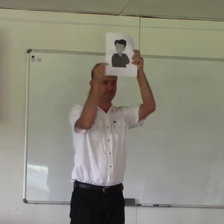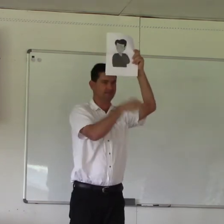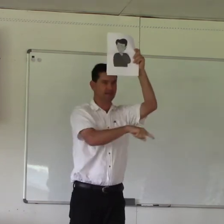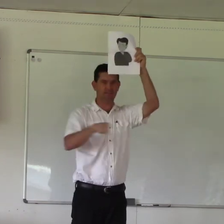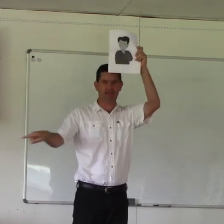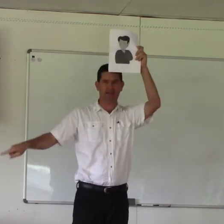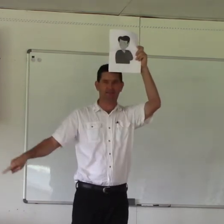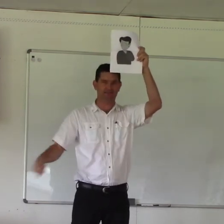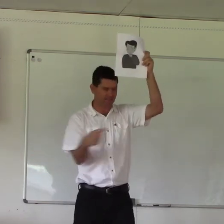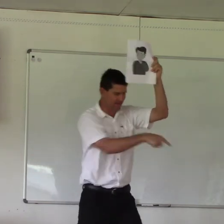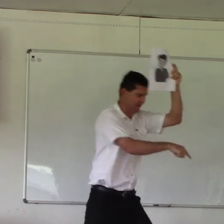There, there, there.